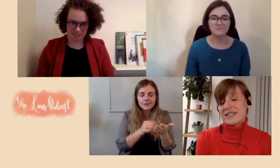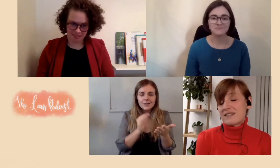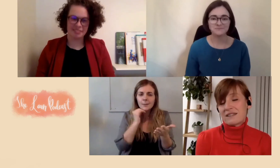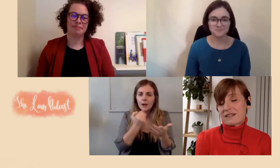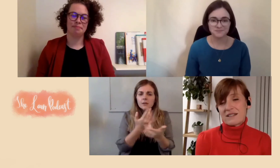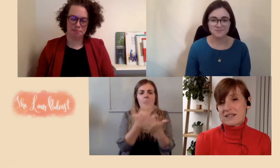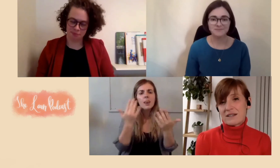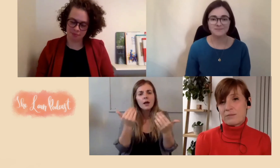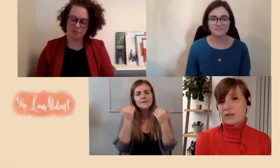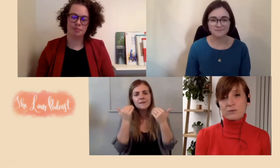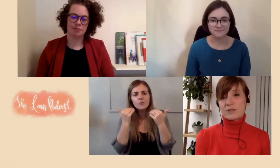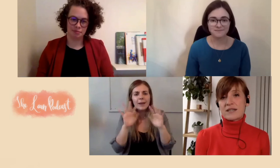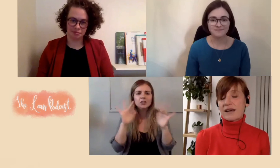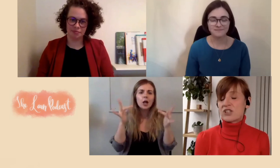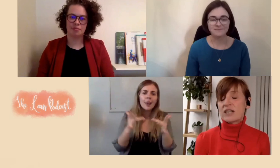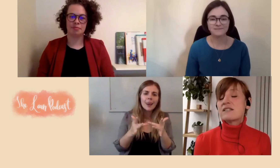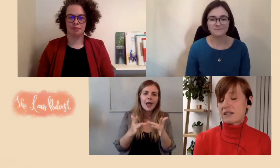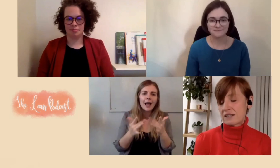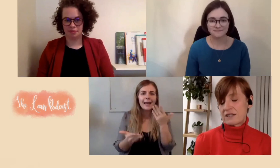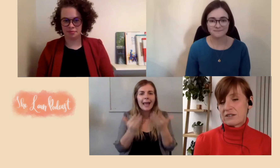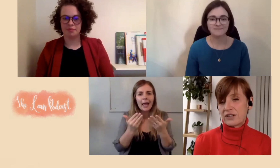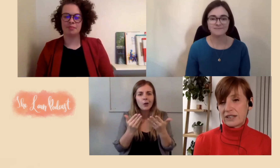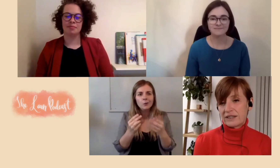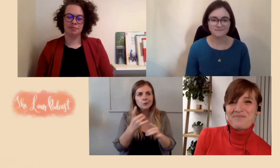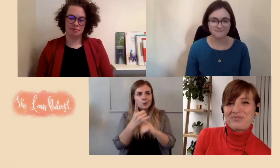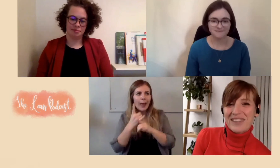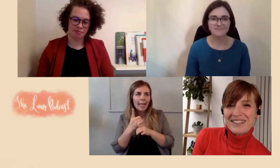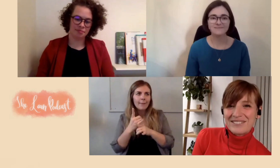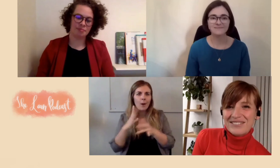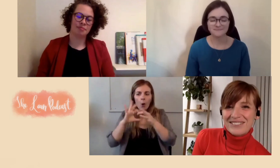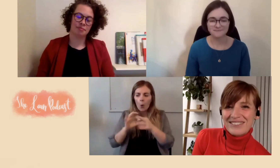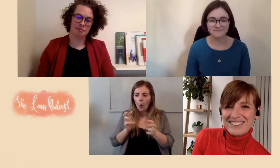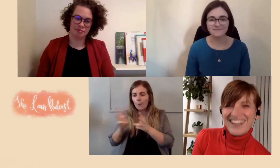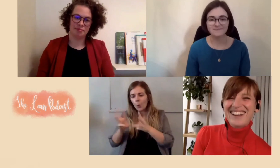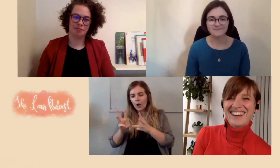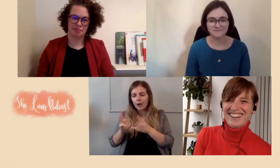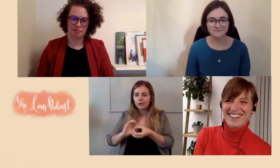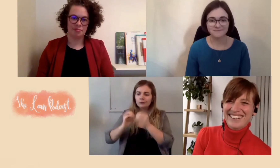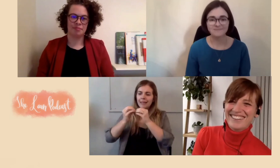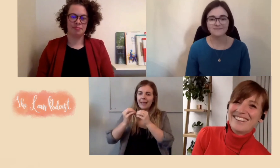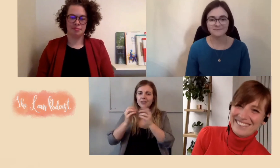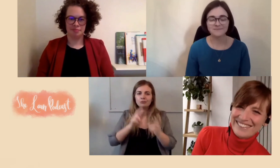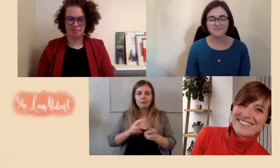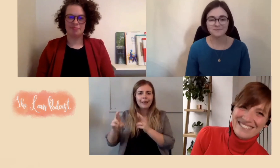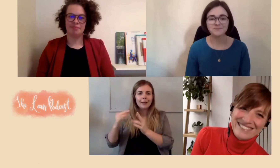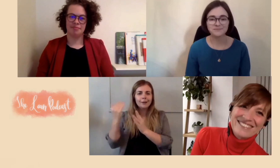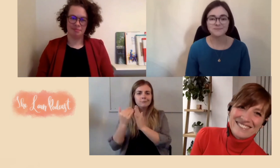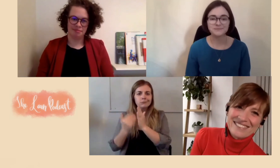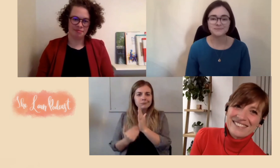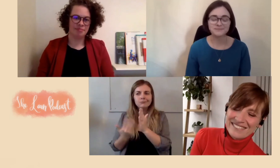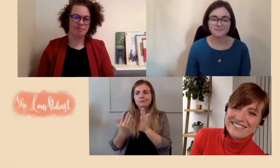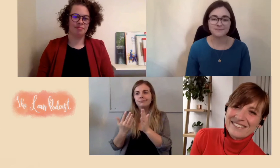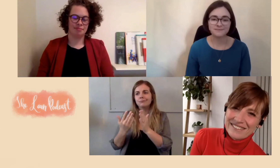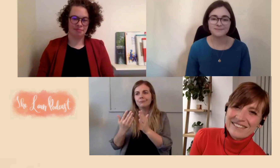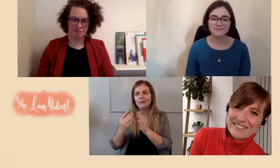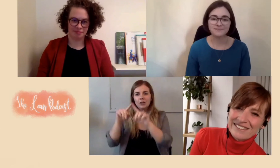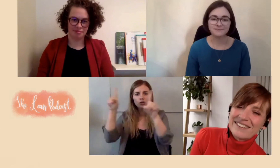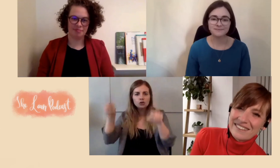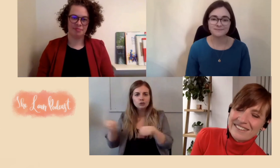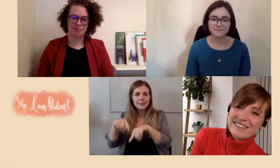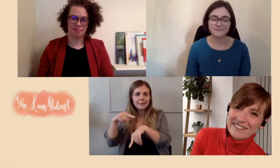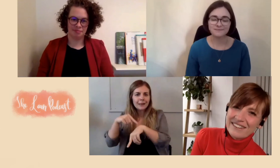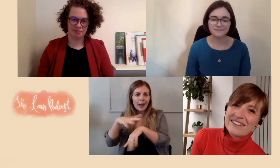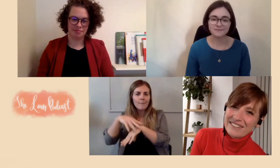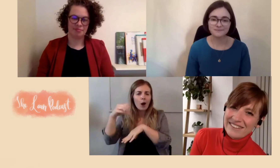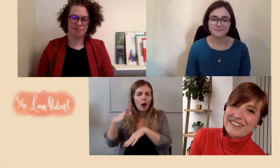away from the computer, and all that's really good and really important. As interpreters, it's different when we're online. We're not